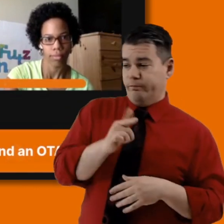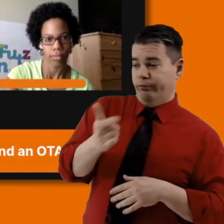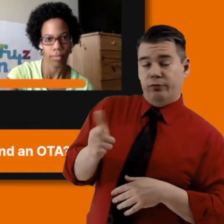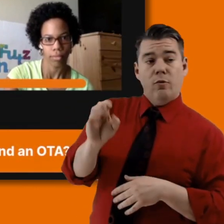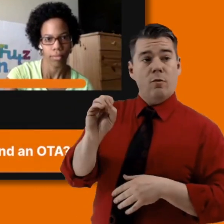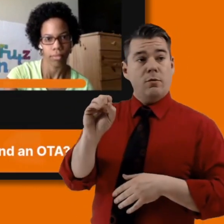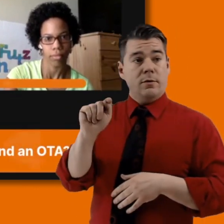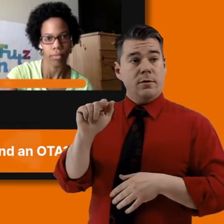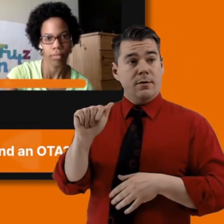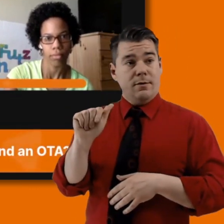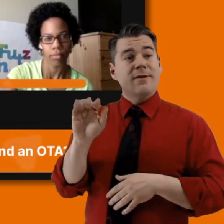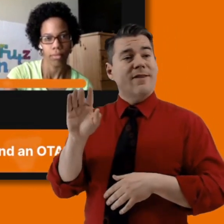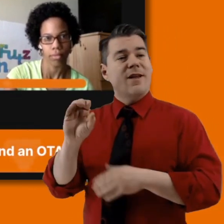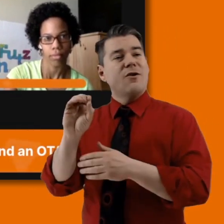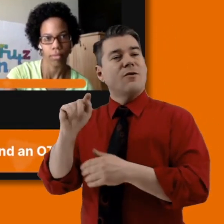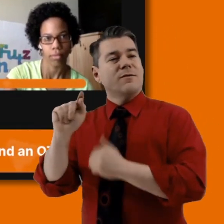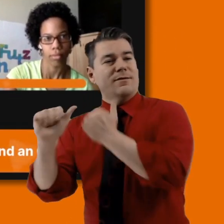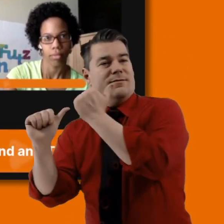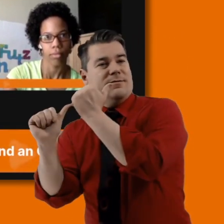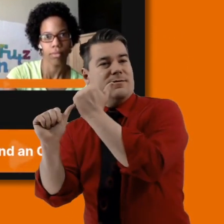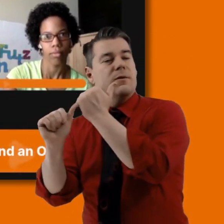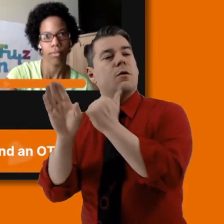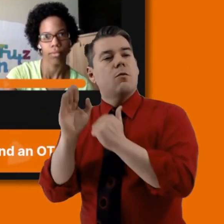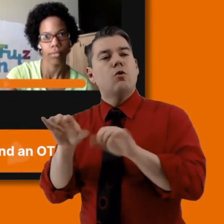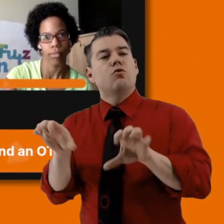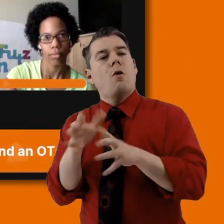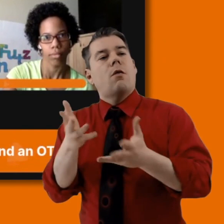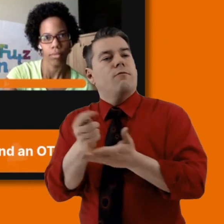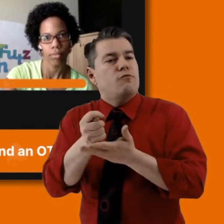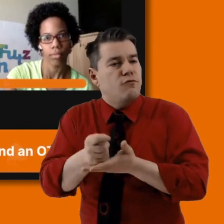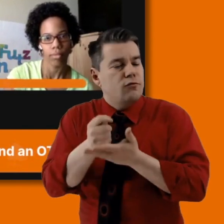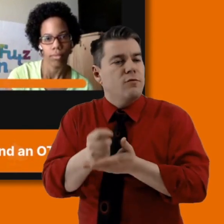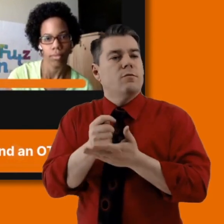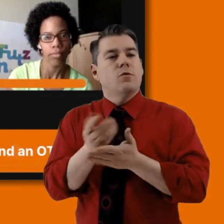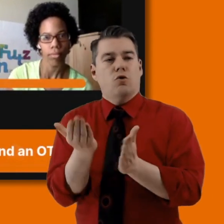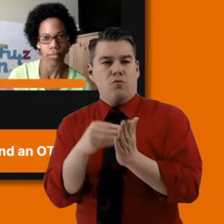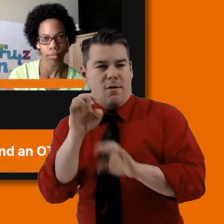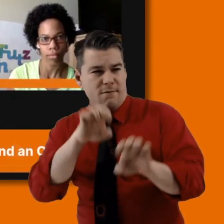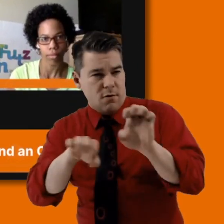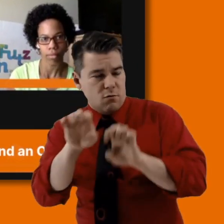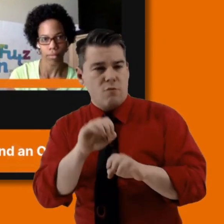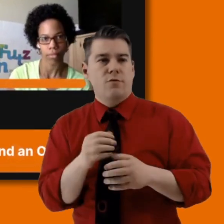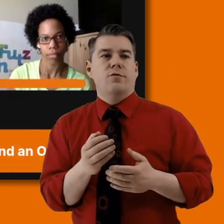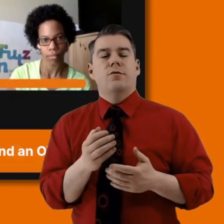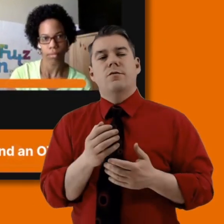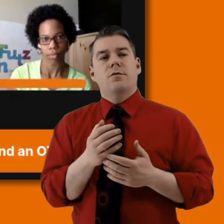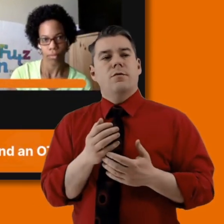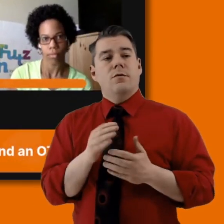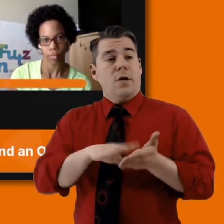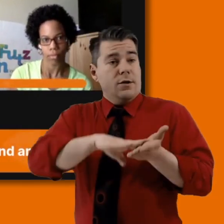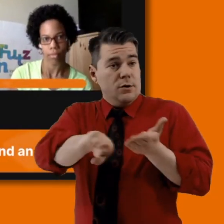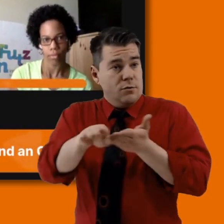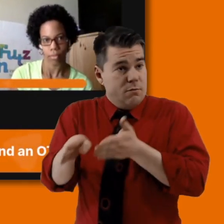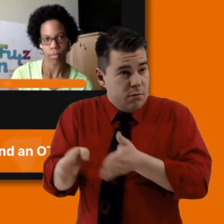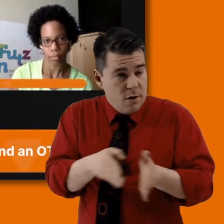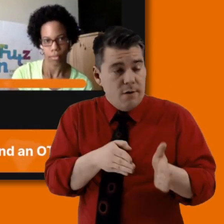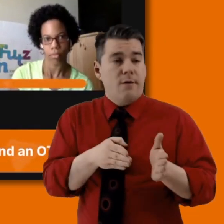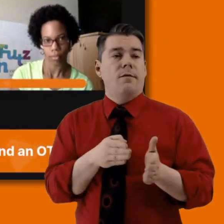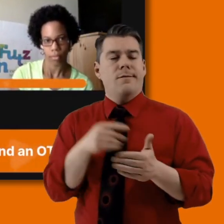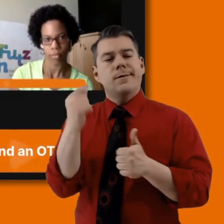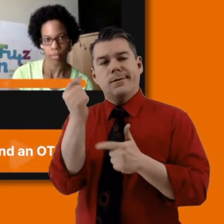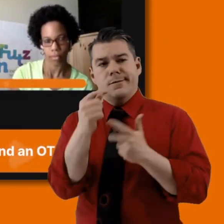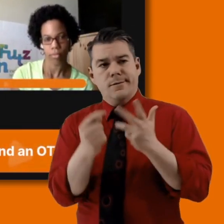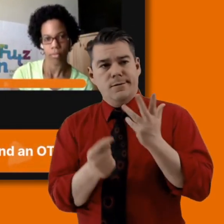occupational therapy assistant will then do a lot of the treatment and the reevaluation and the discharge planning and all of that.